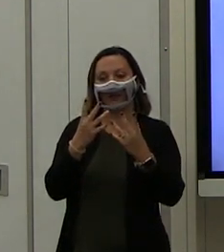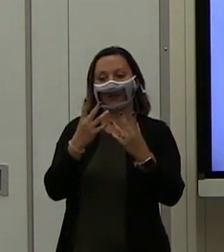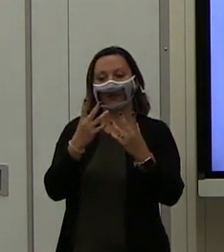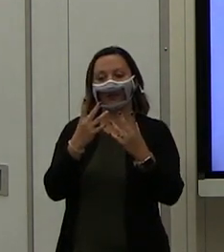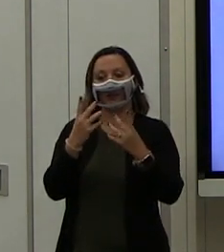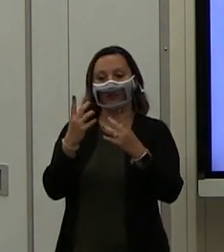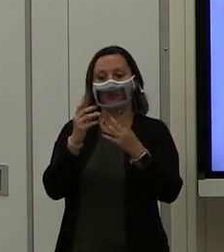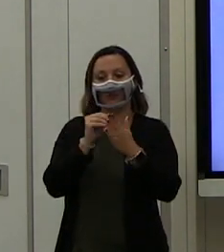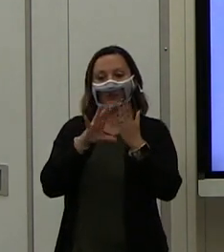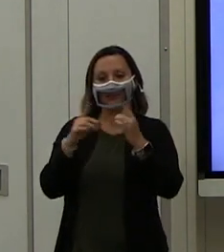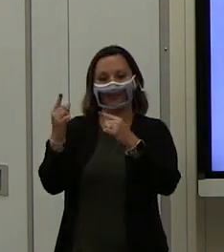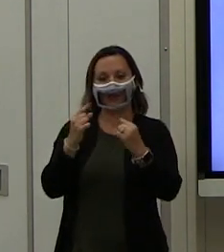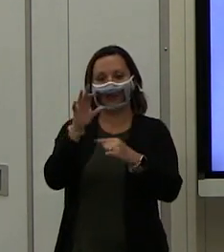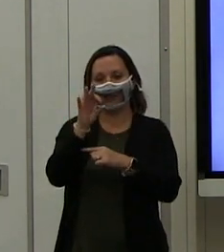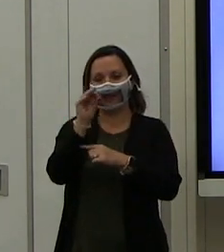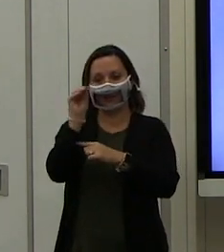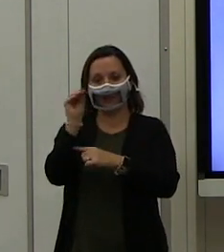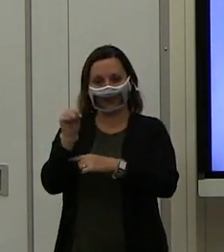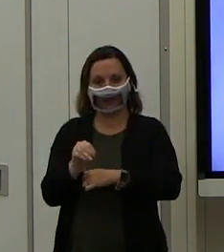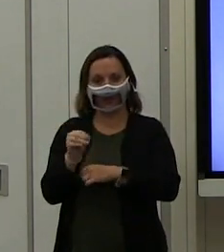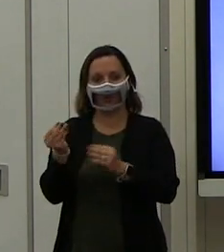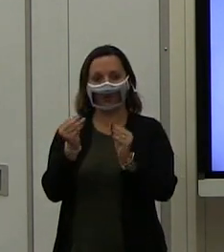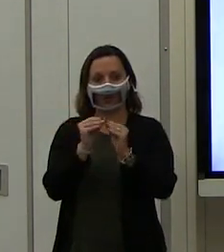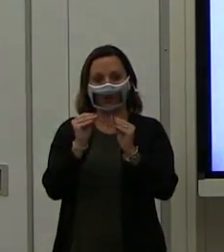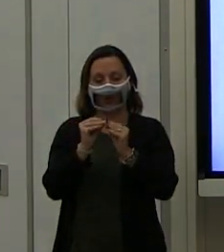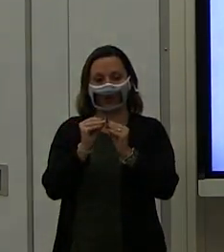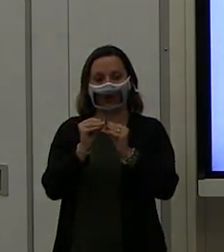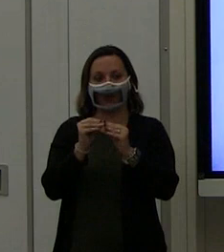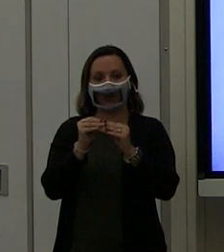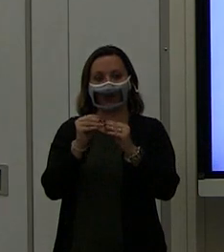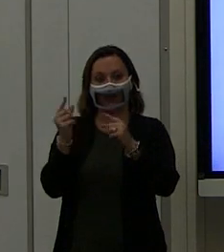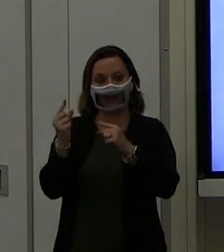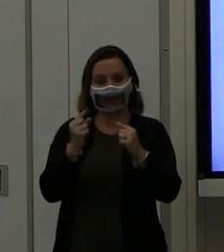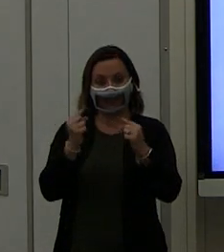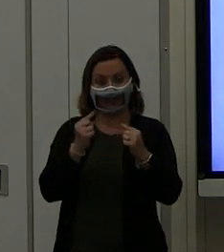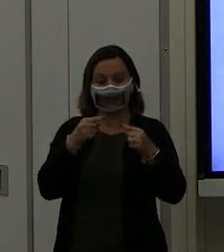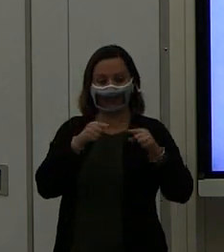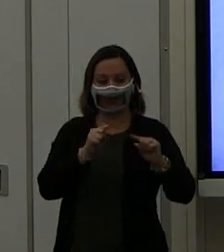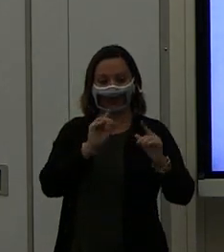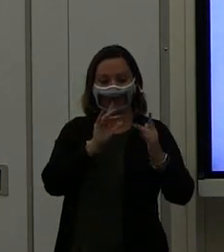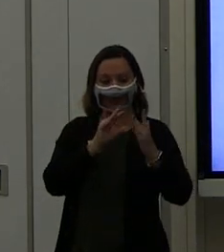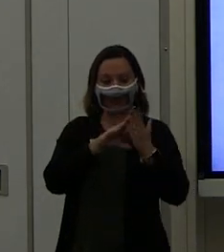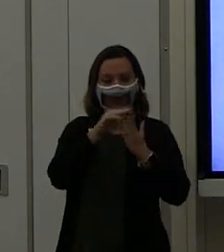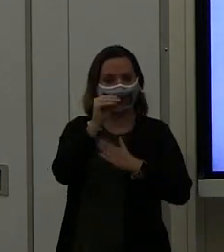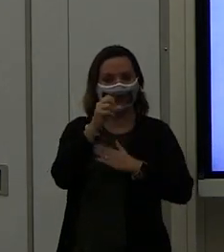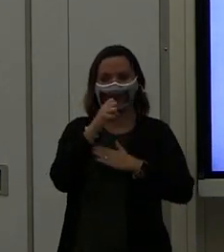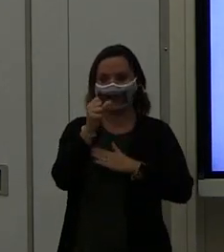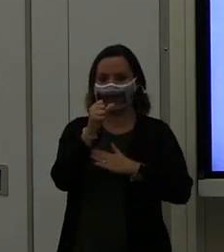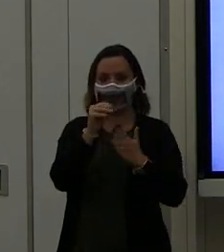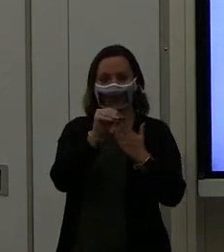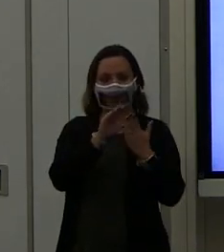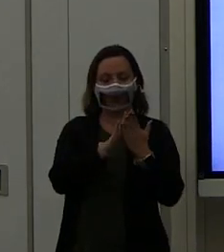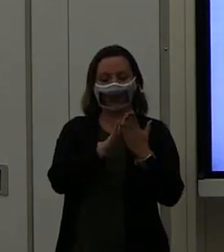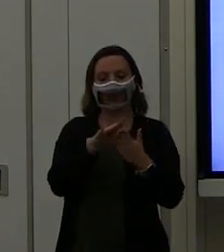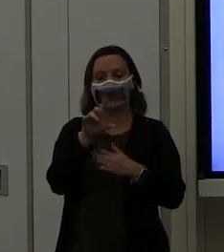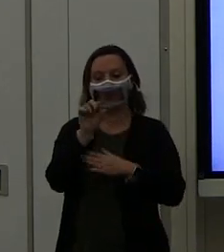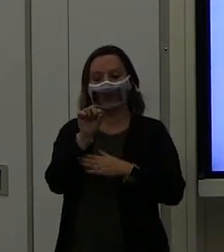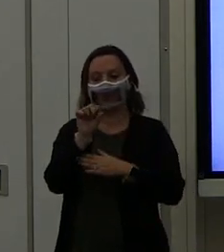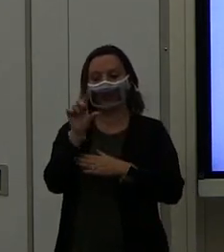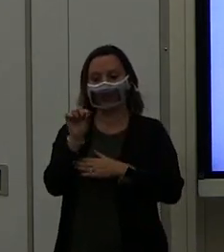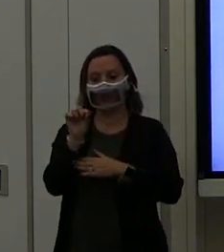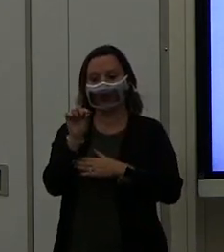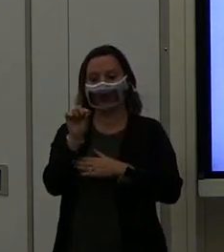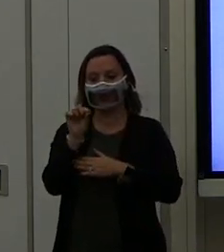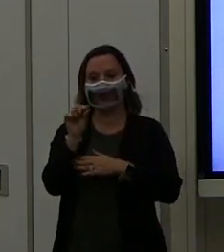or more. Attendance during e-learning was not collected or reported as directed by the state. So the 2020 attendance